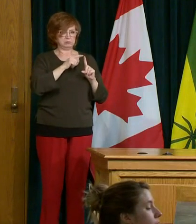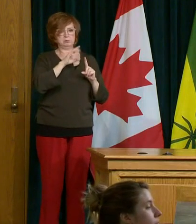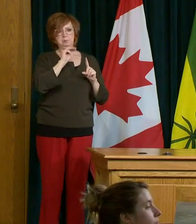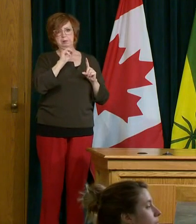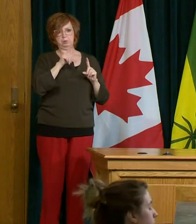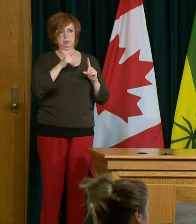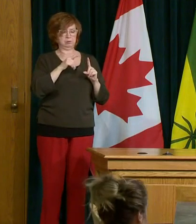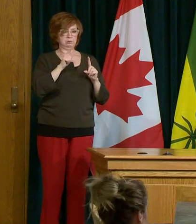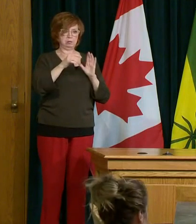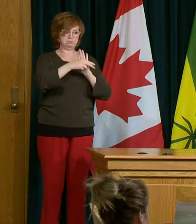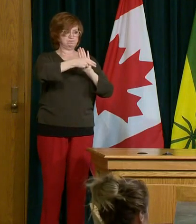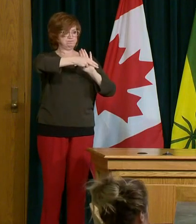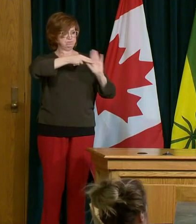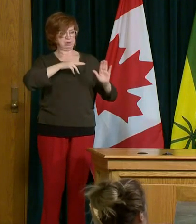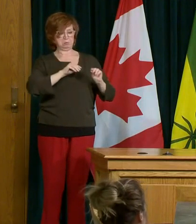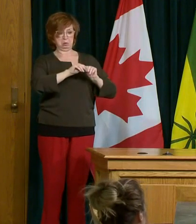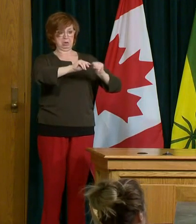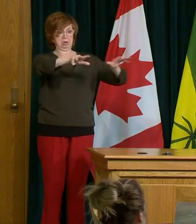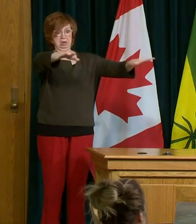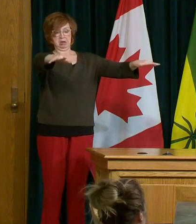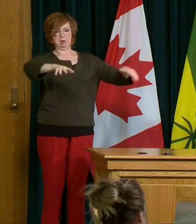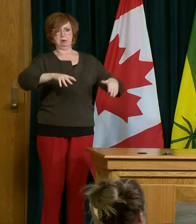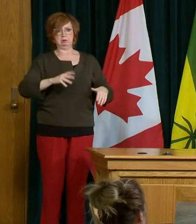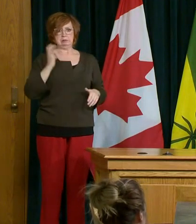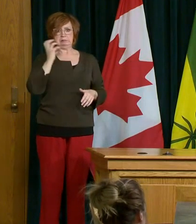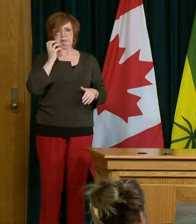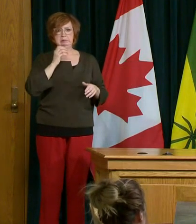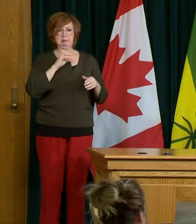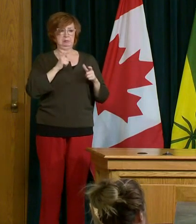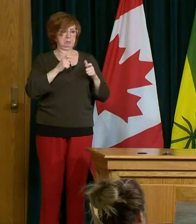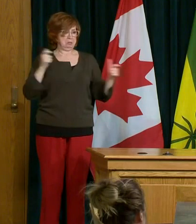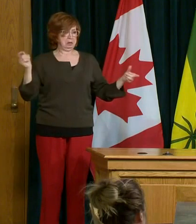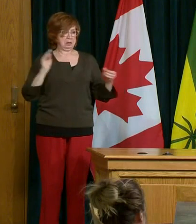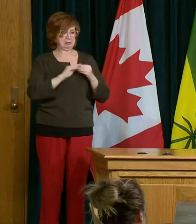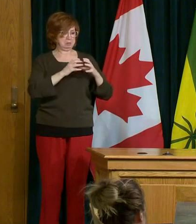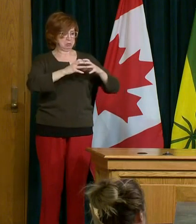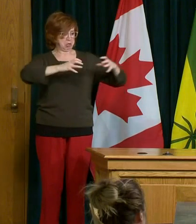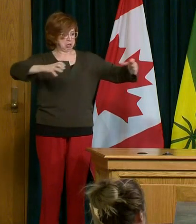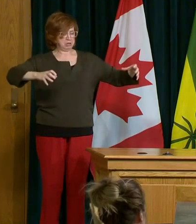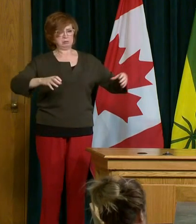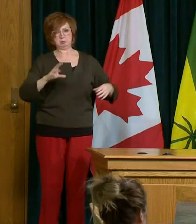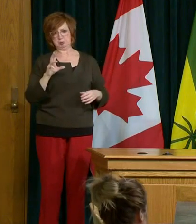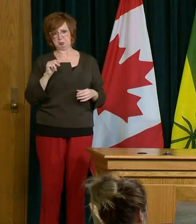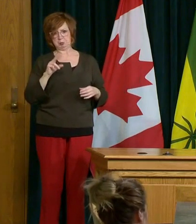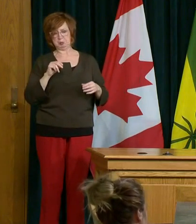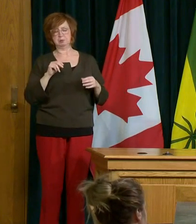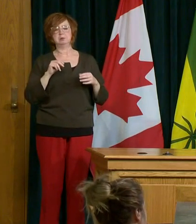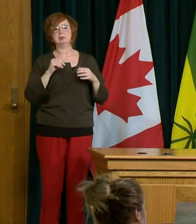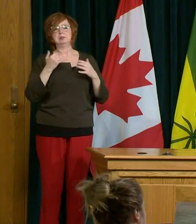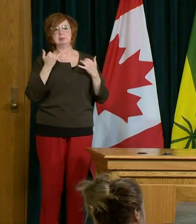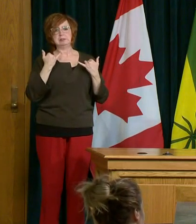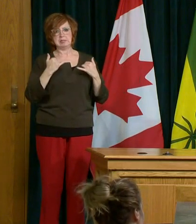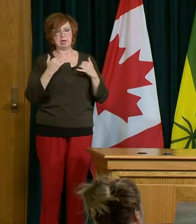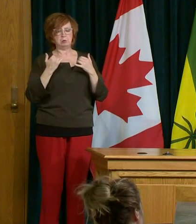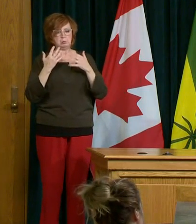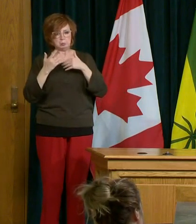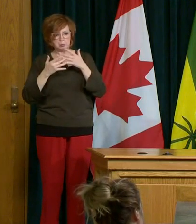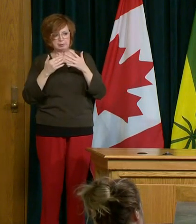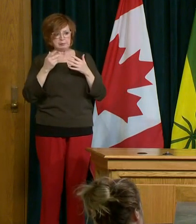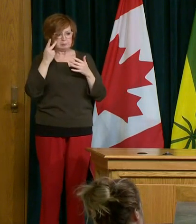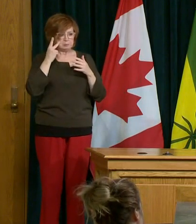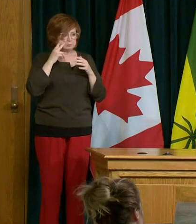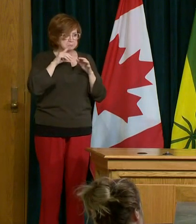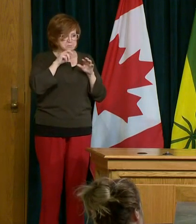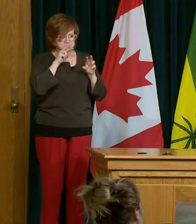because an outbreak has been declared doesn't necessarily mean that there's lots of cases. It just means that there's a focused investigation and some enhanced protocols in